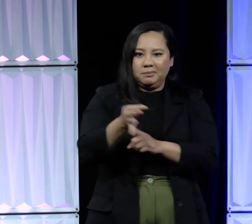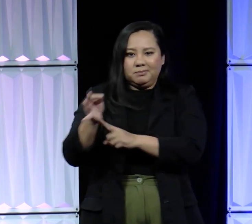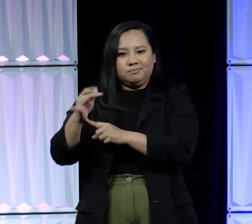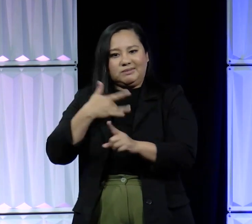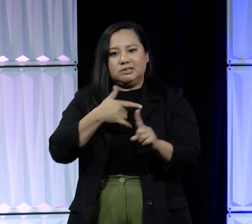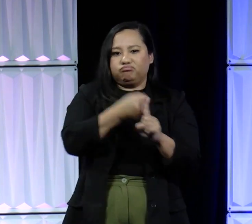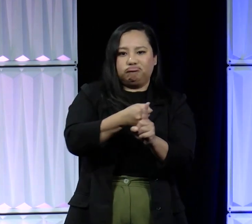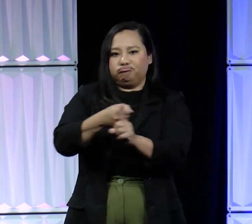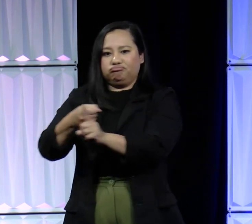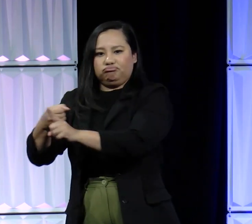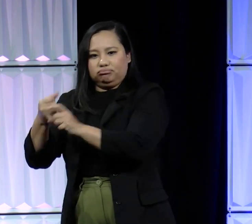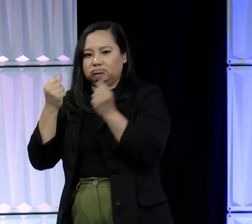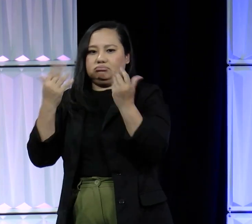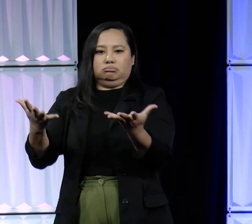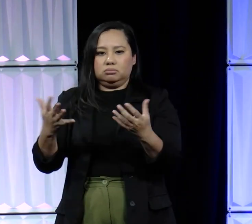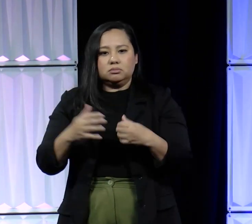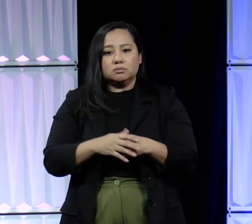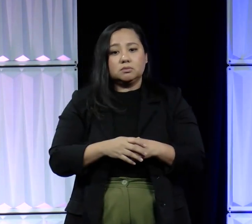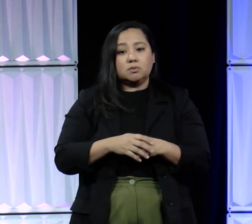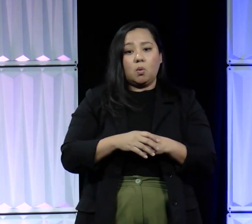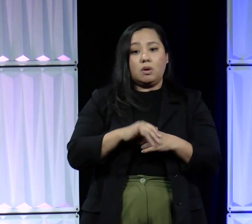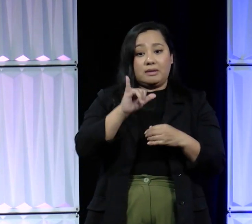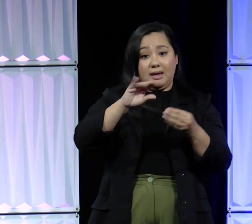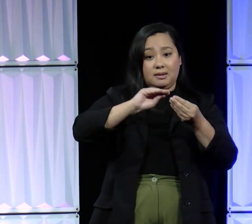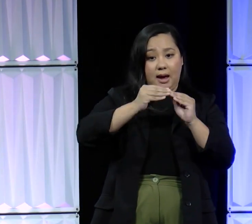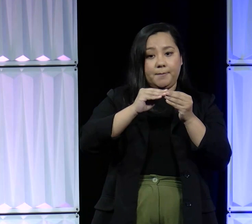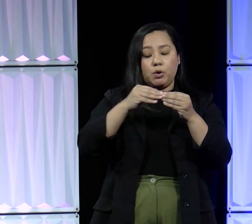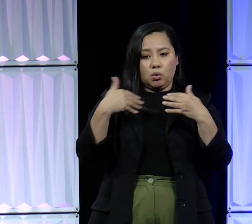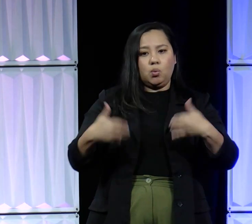money, to keep giving money to lock people up.